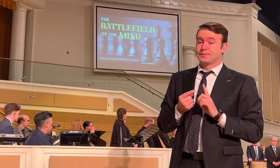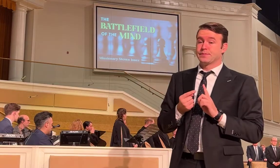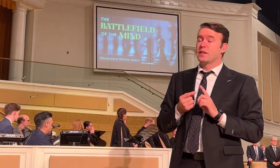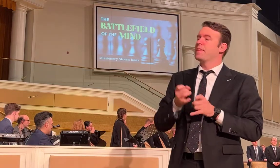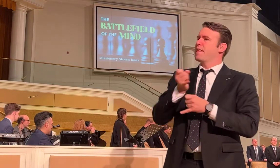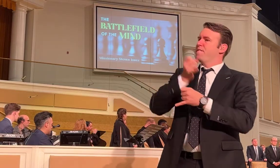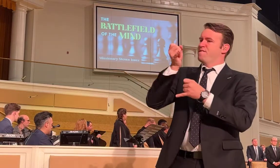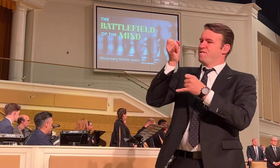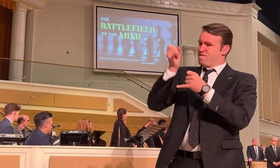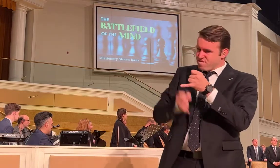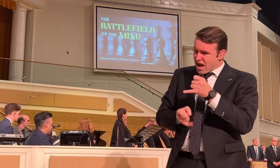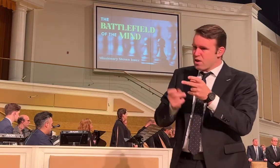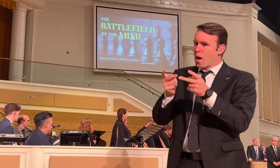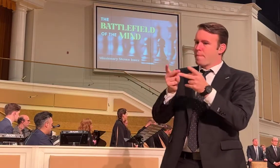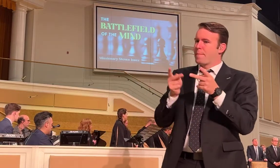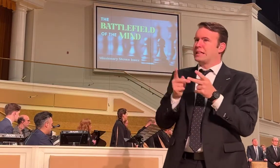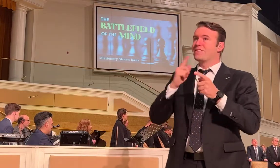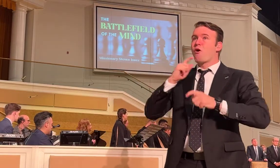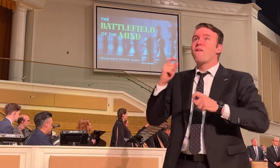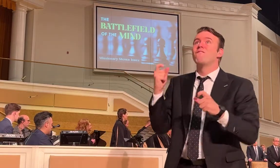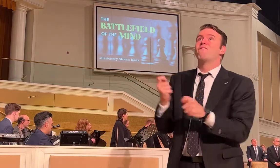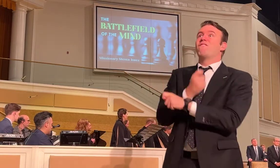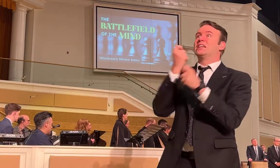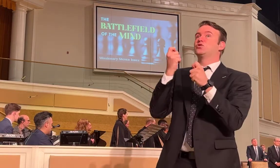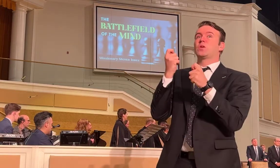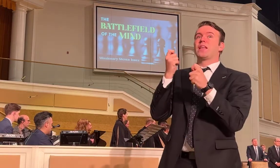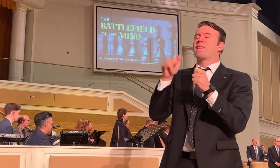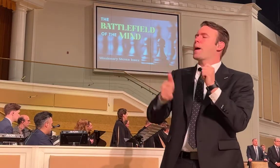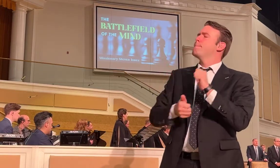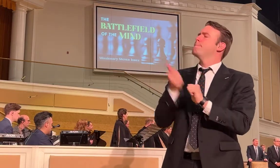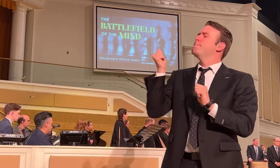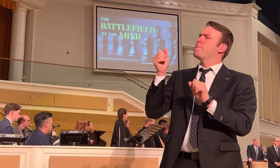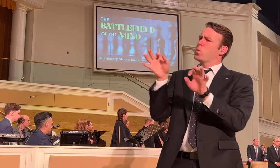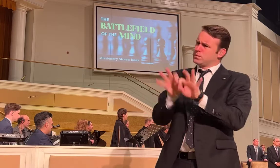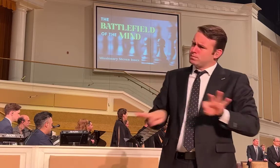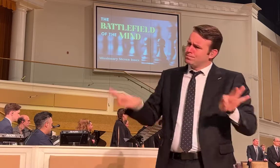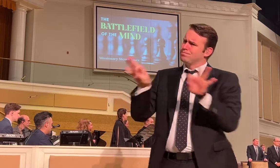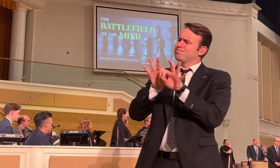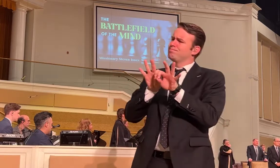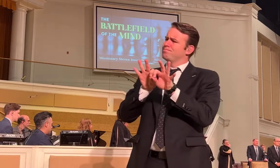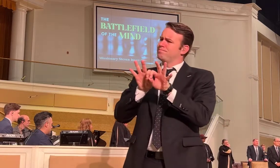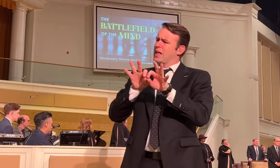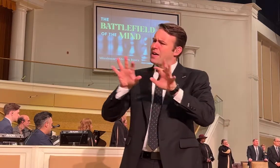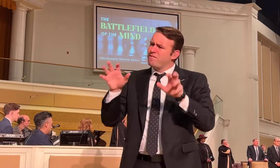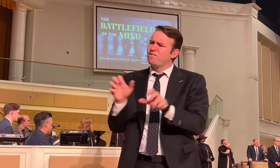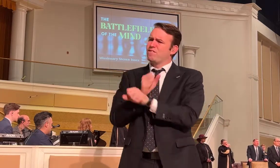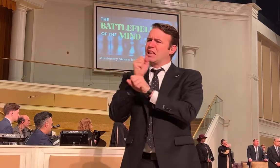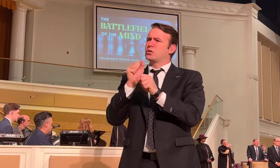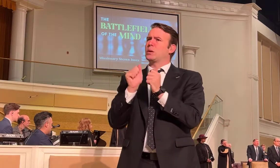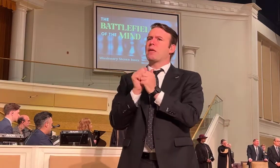the final place of victory, the most profound place of victory in Jesus' life,